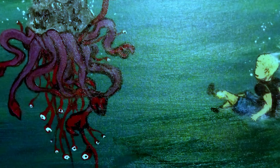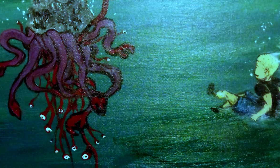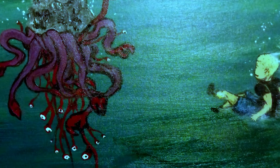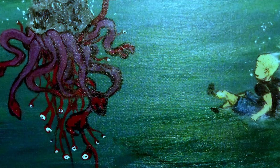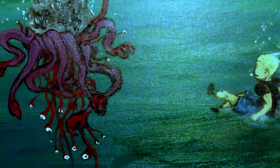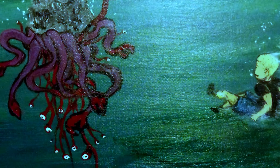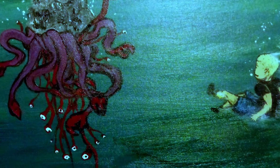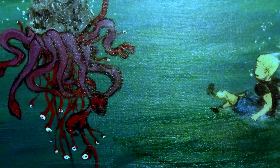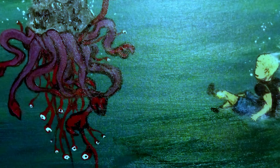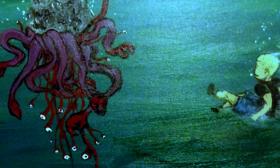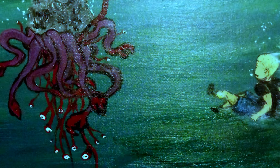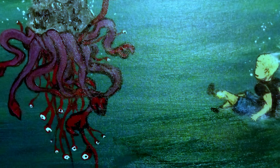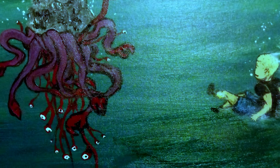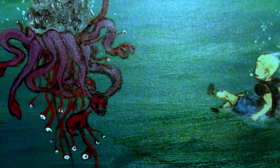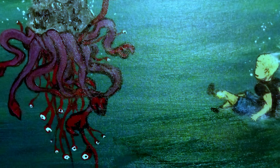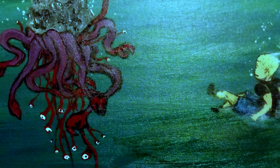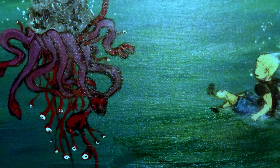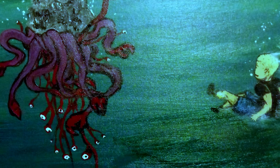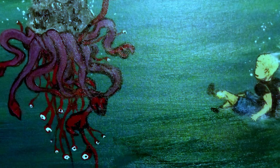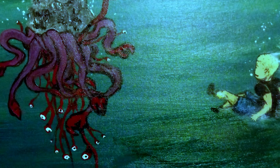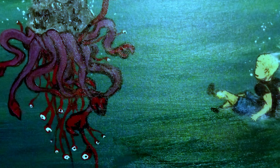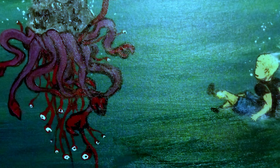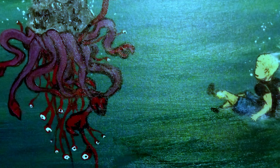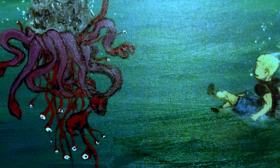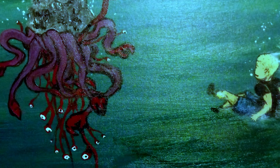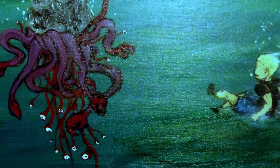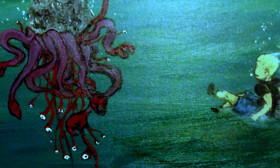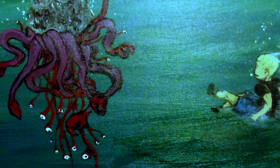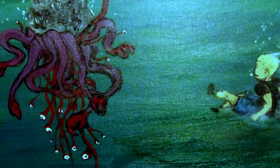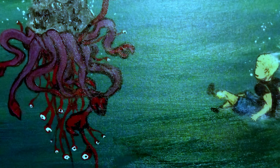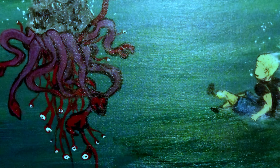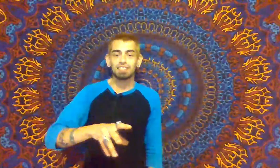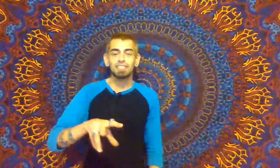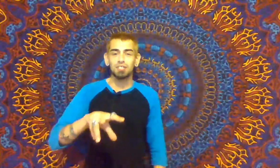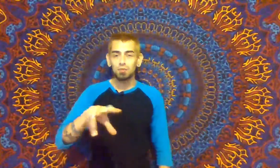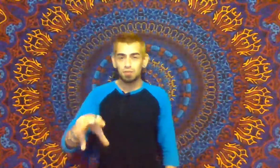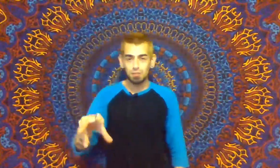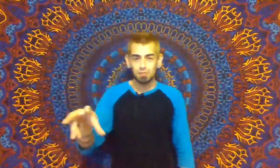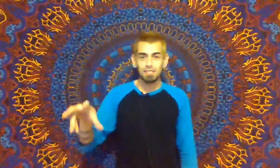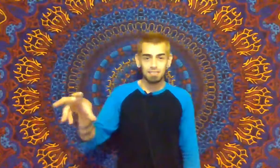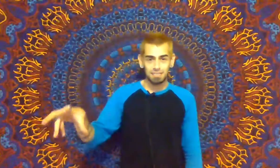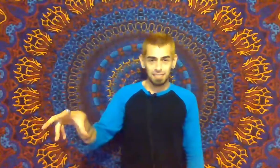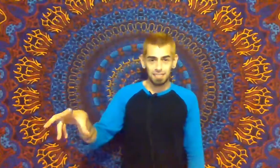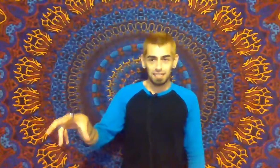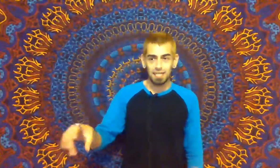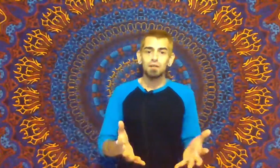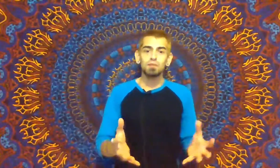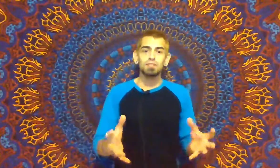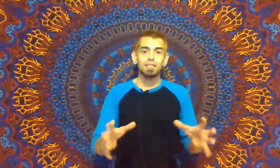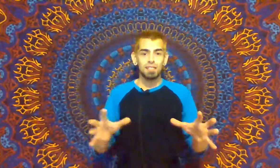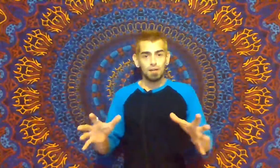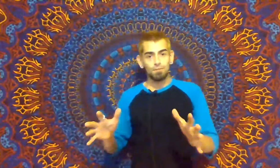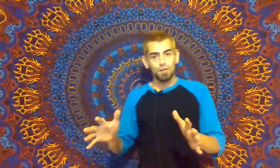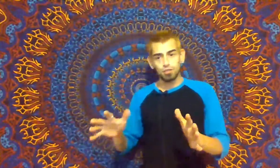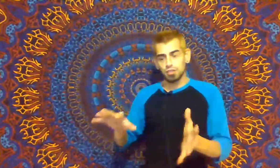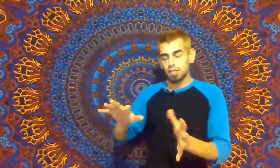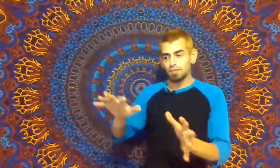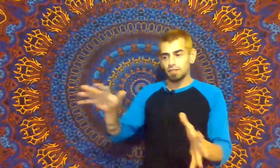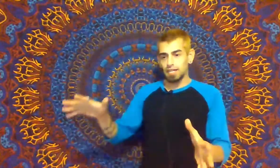its back is this shell that's so big it's the size of a city. It used to be a city. It was like their version of